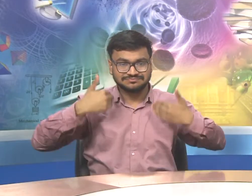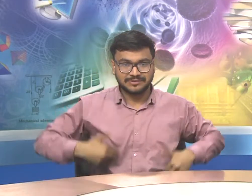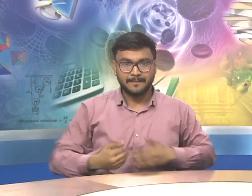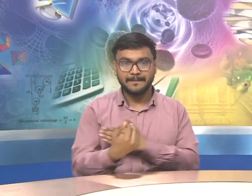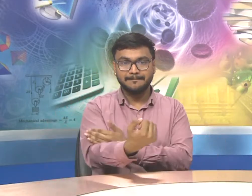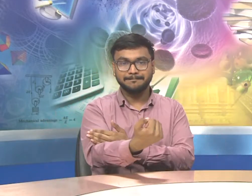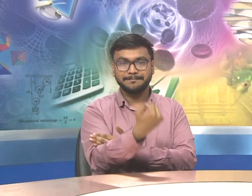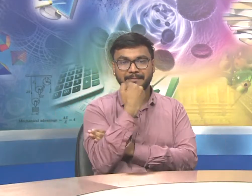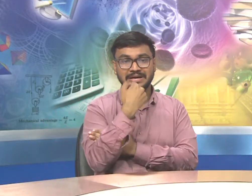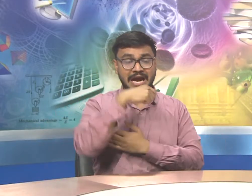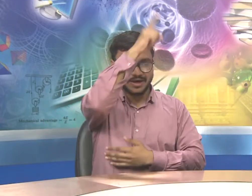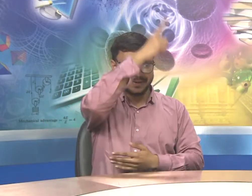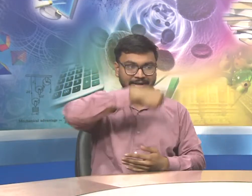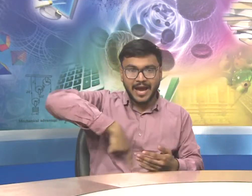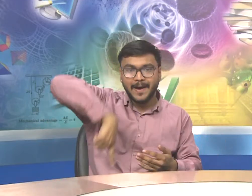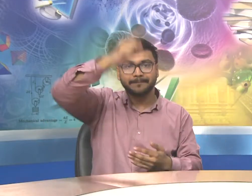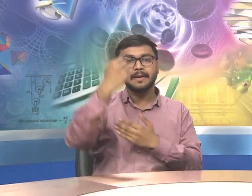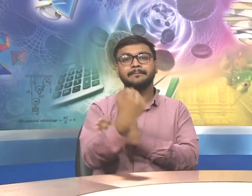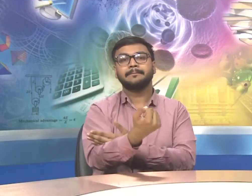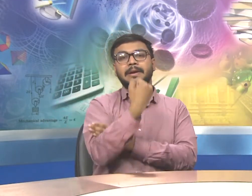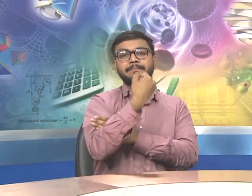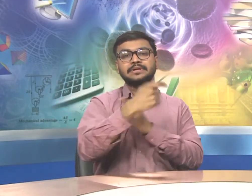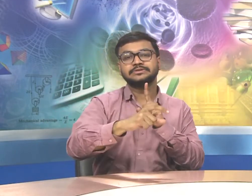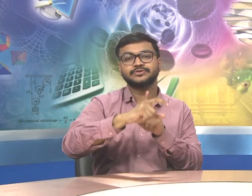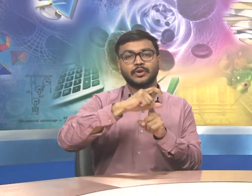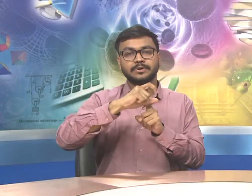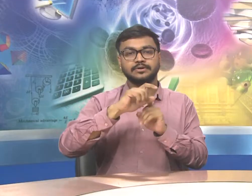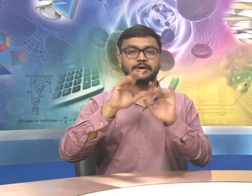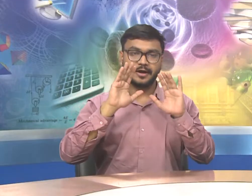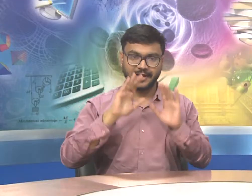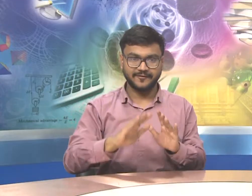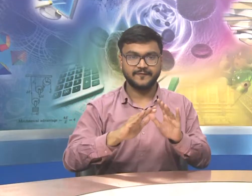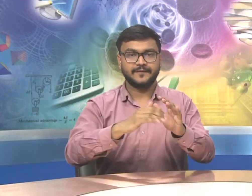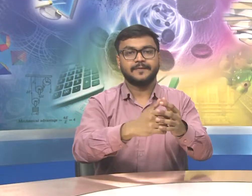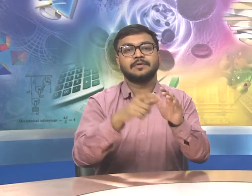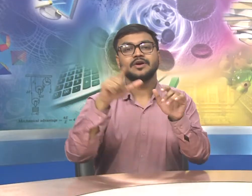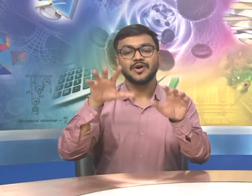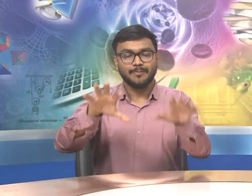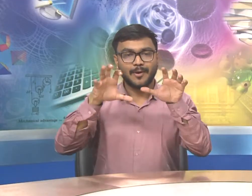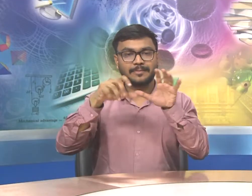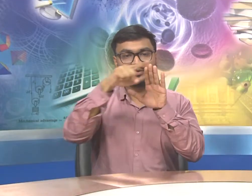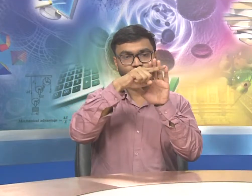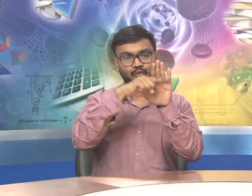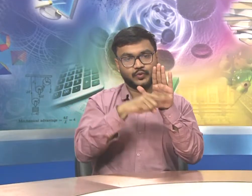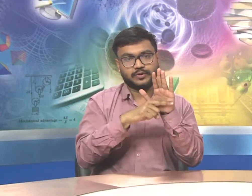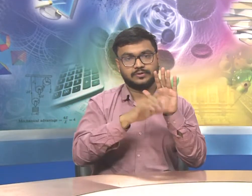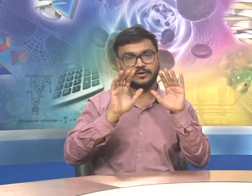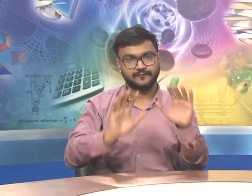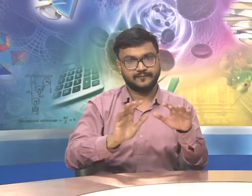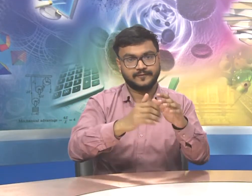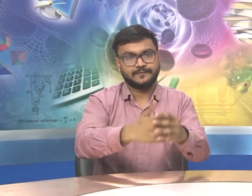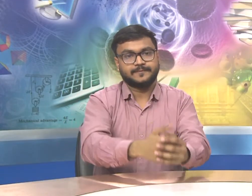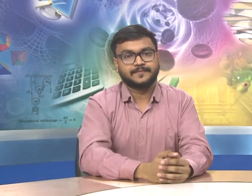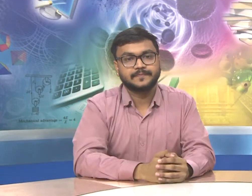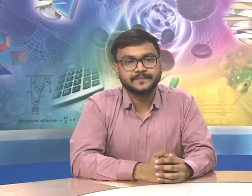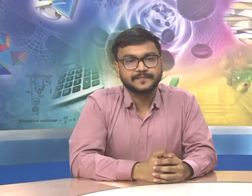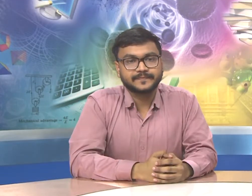Constitution. Thus, the citizens of India are secure as far as fundamental rights are